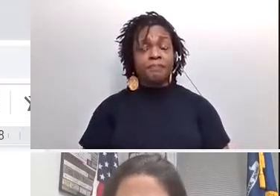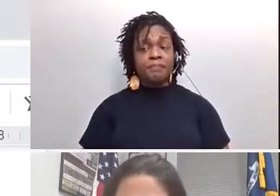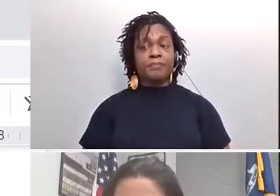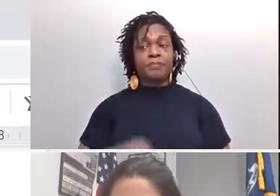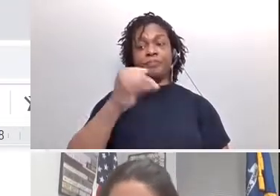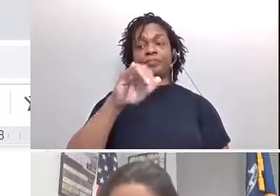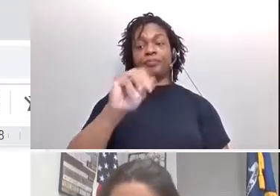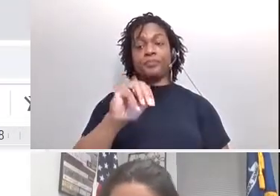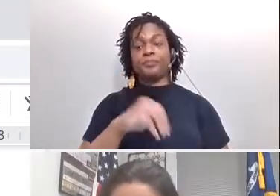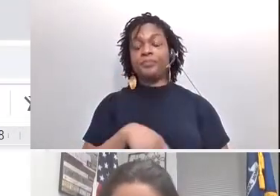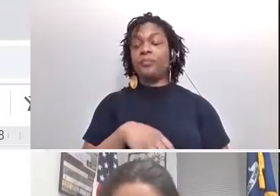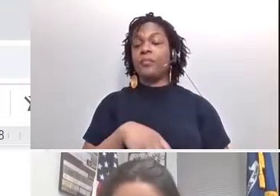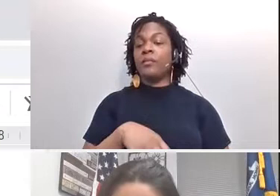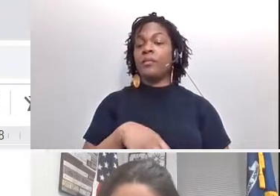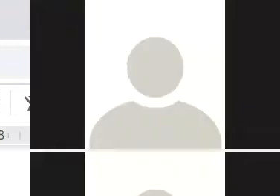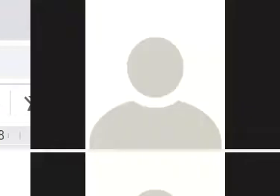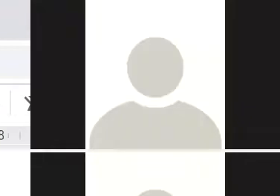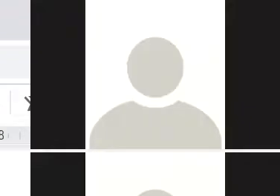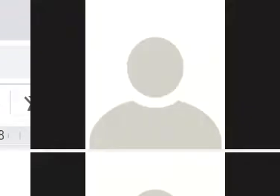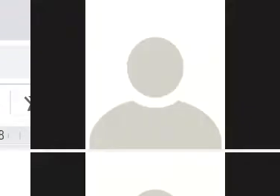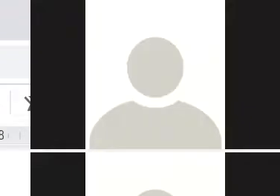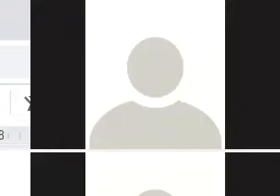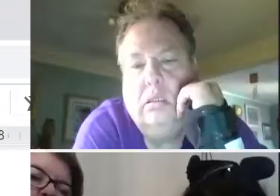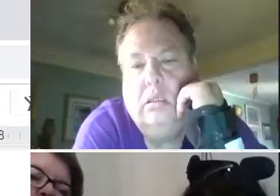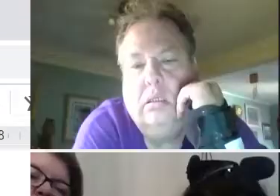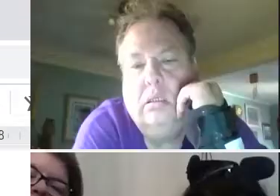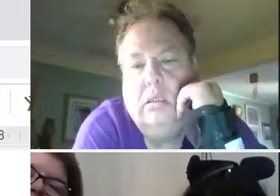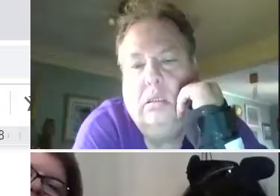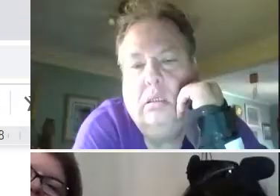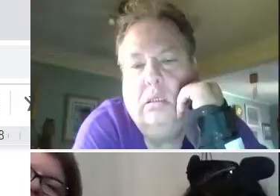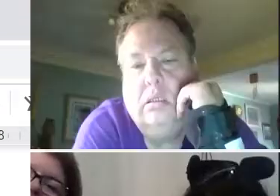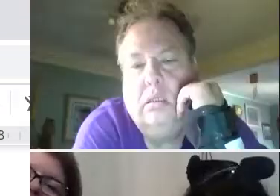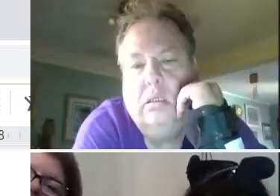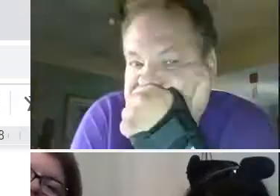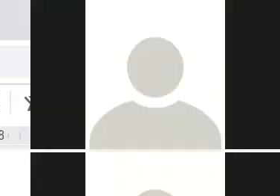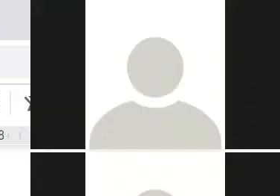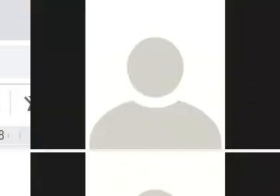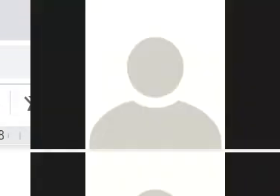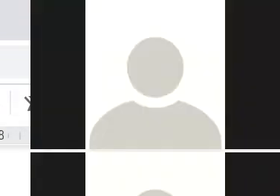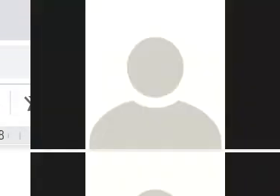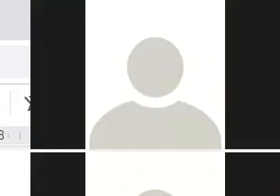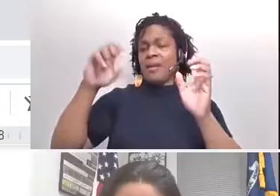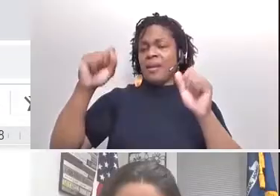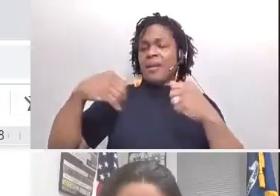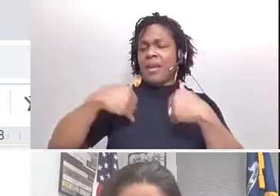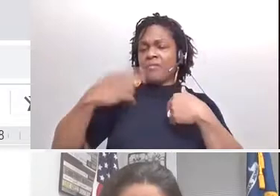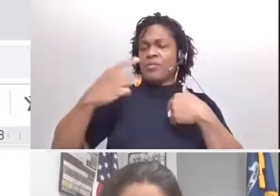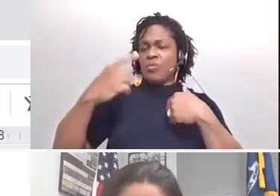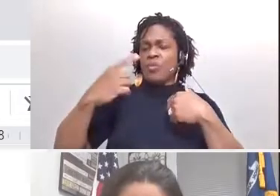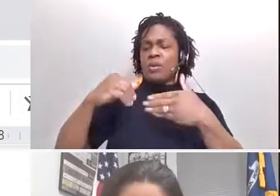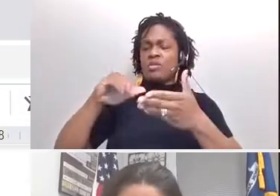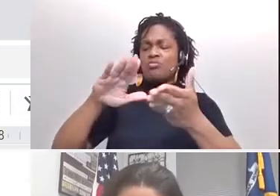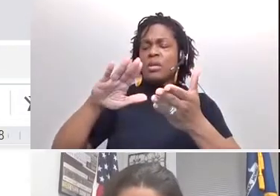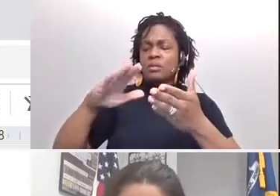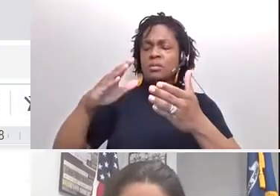Bambi, on the COVID topic, it would be nice to have someone address public transportation. I know